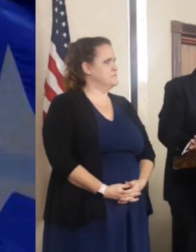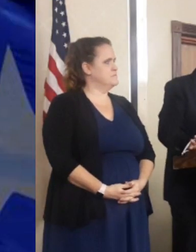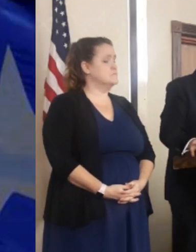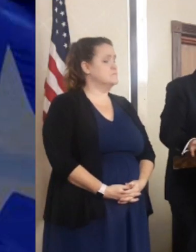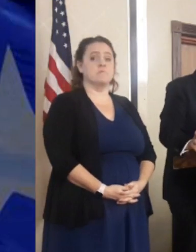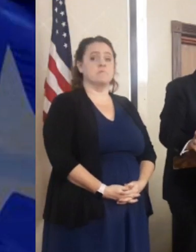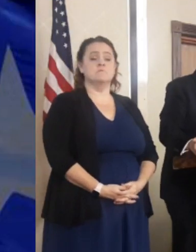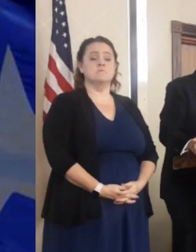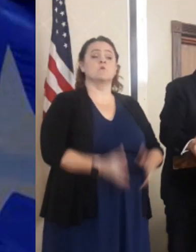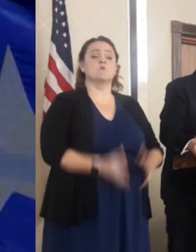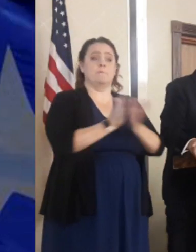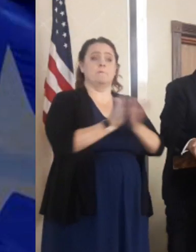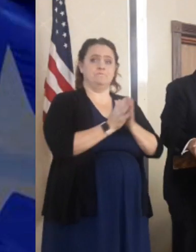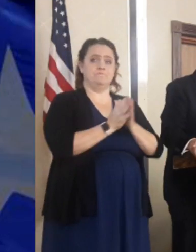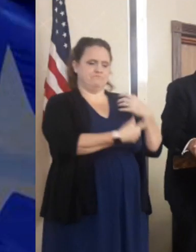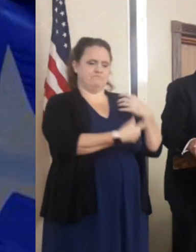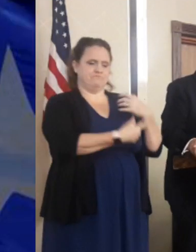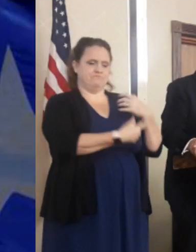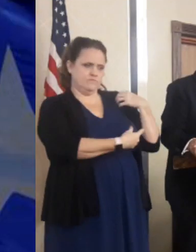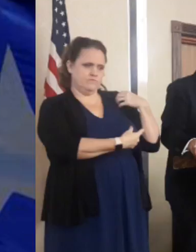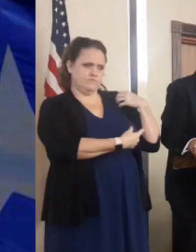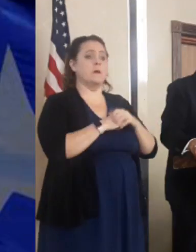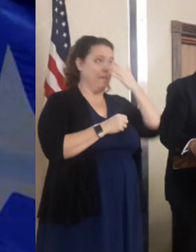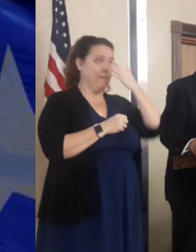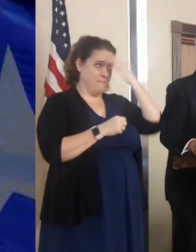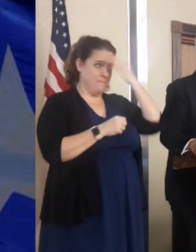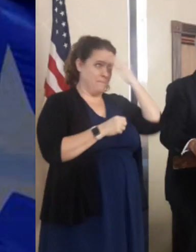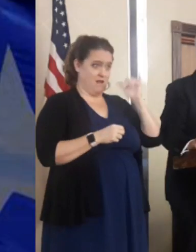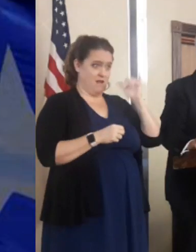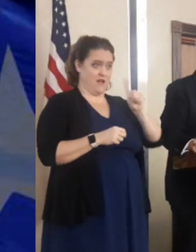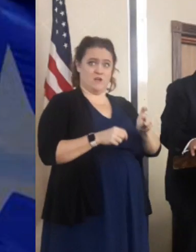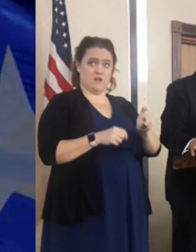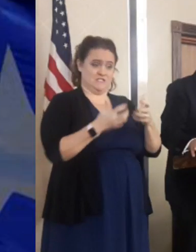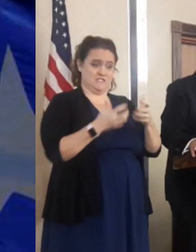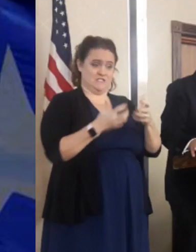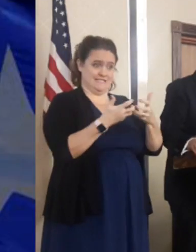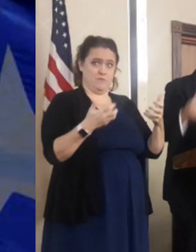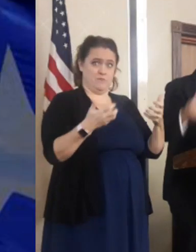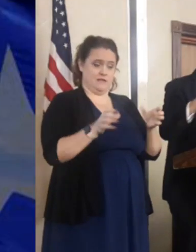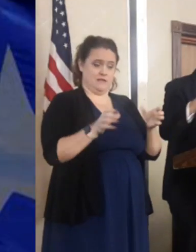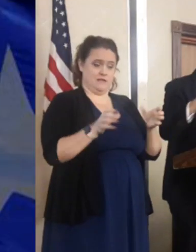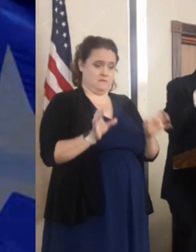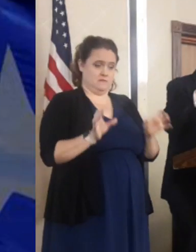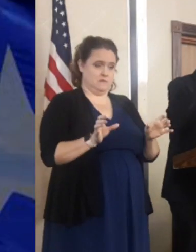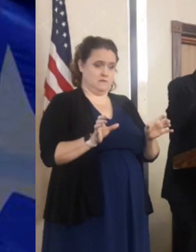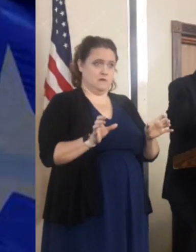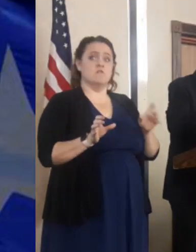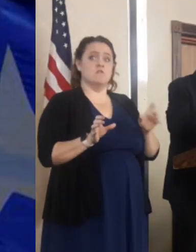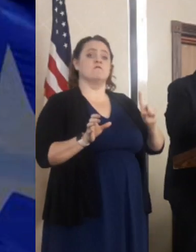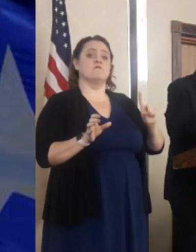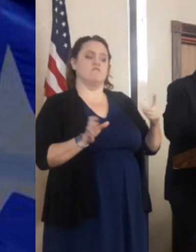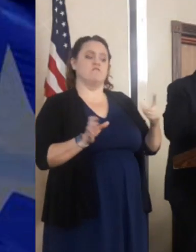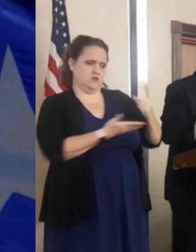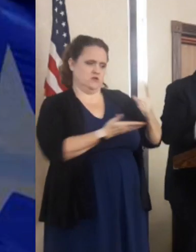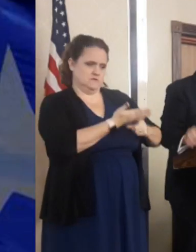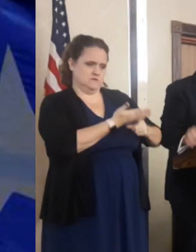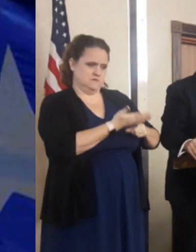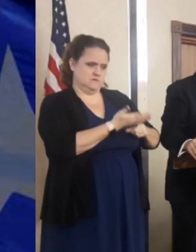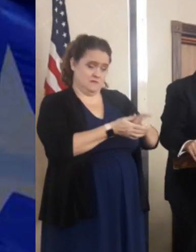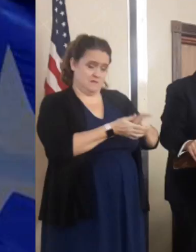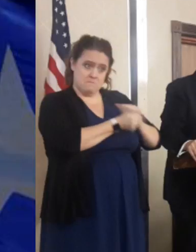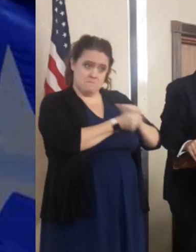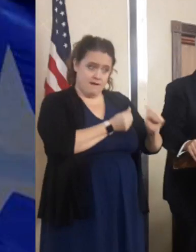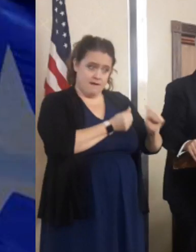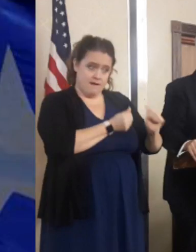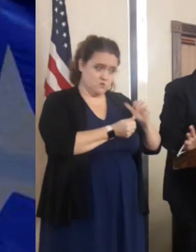Because the question was separated, we won't get to that until after we decide whether this goes through or not.